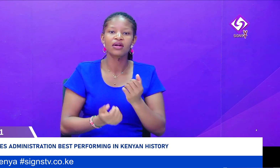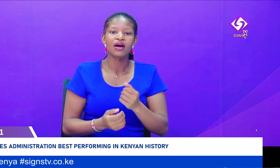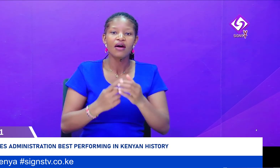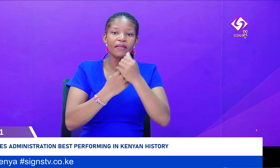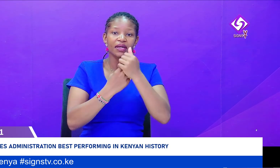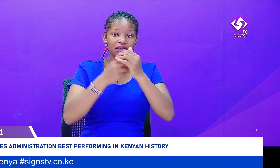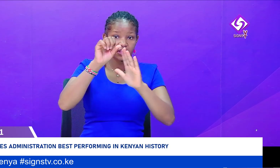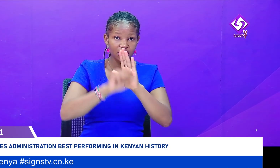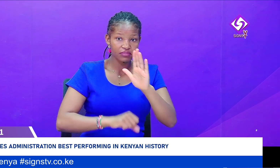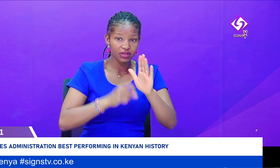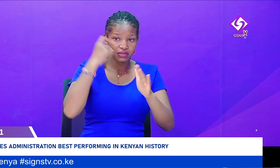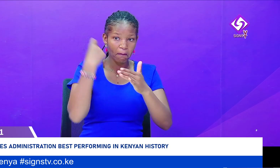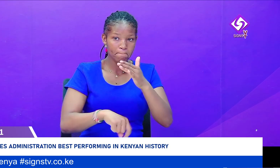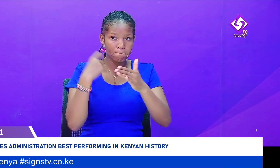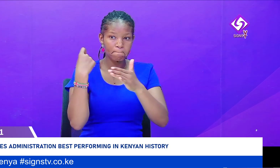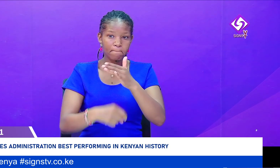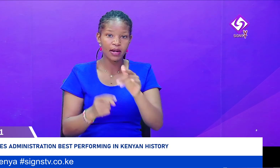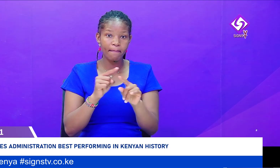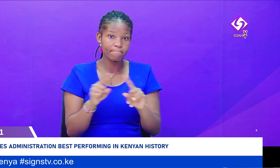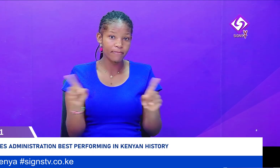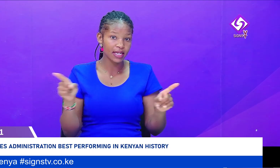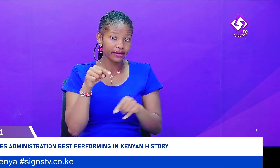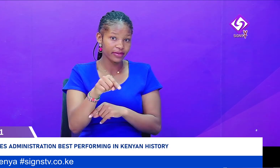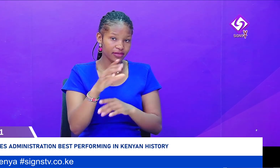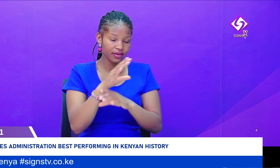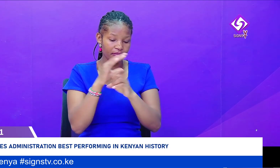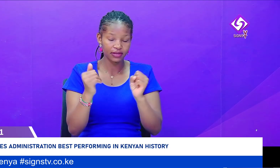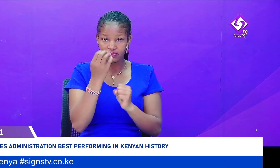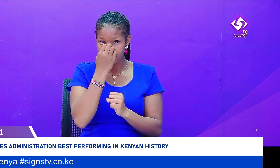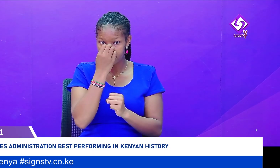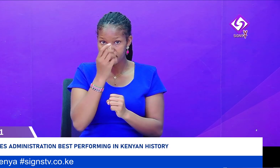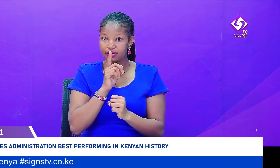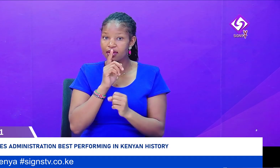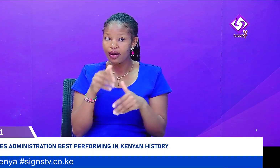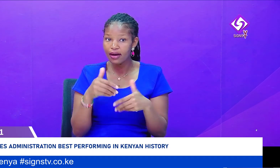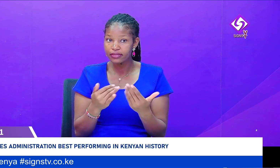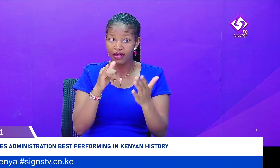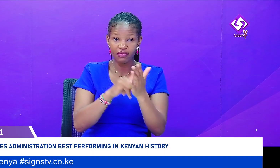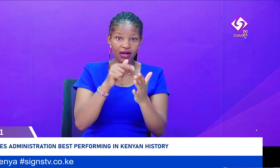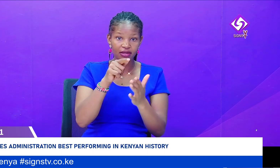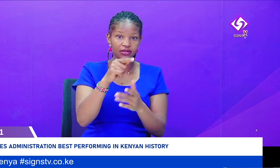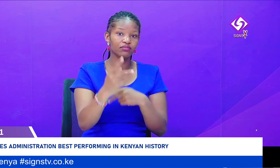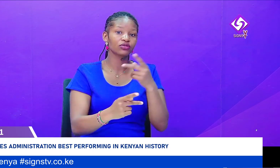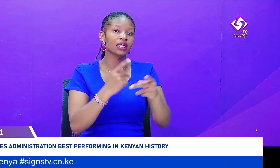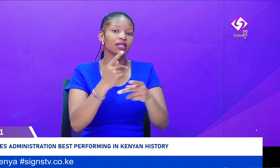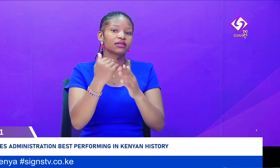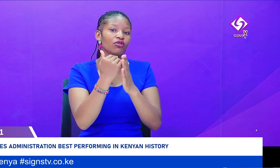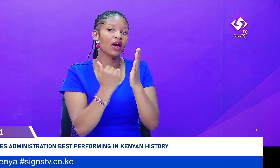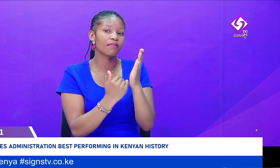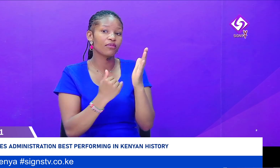mounting scrutiny, particularly over economic hardship and taxation. However, President